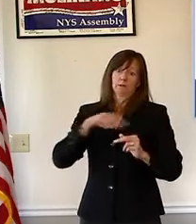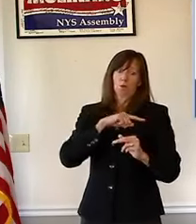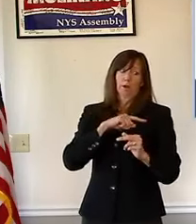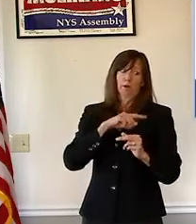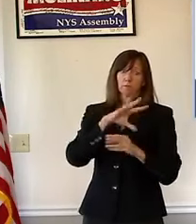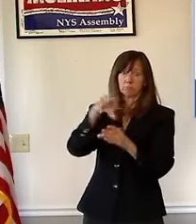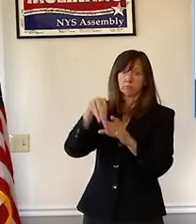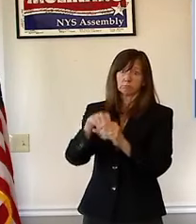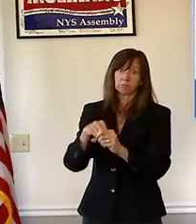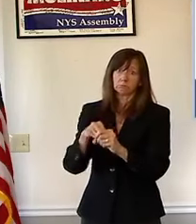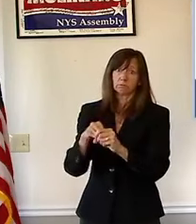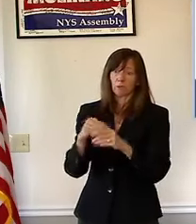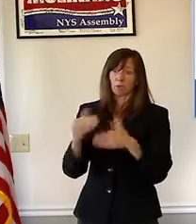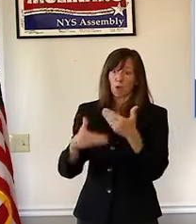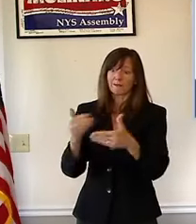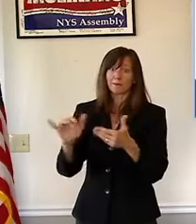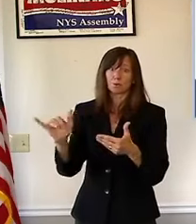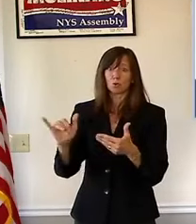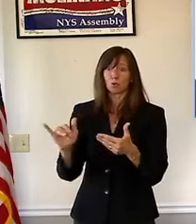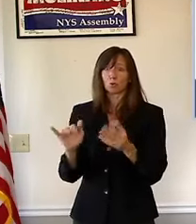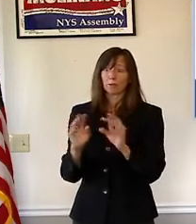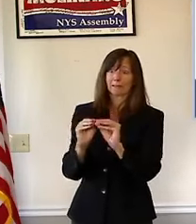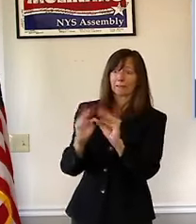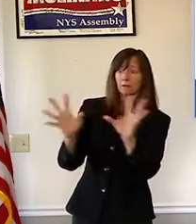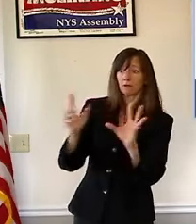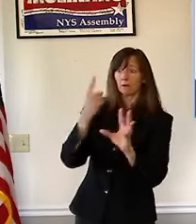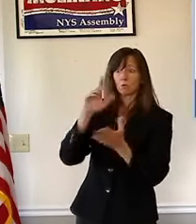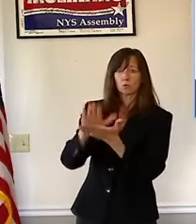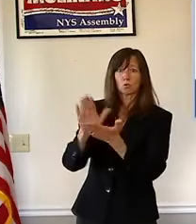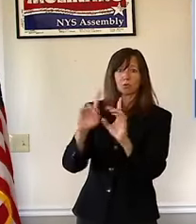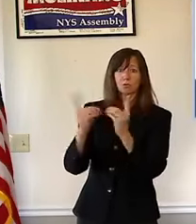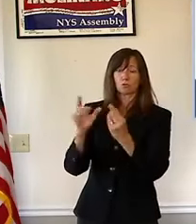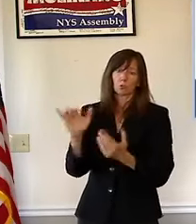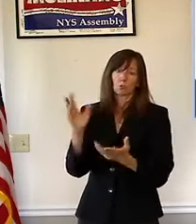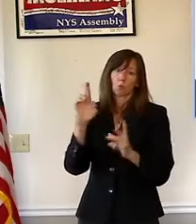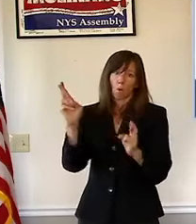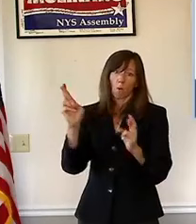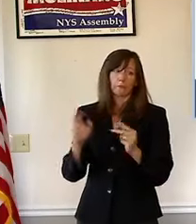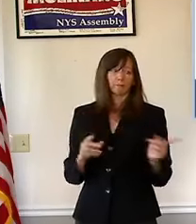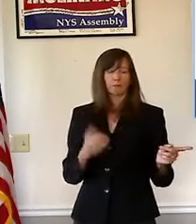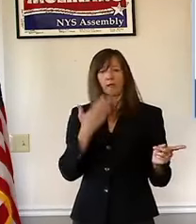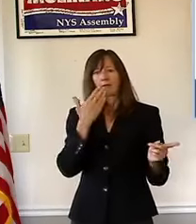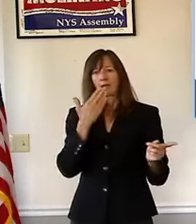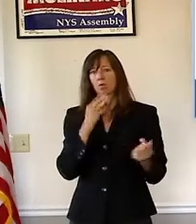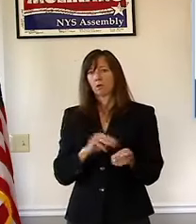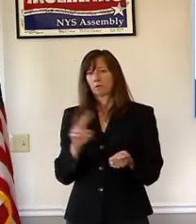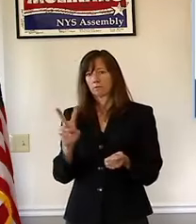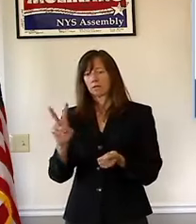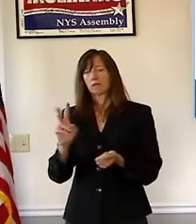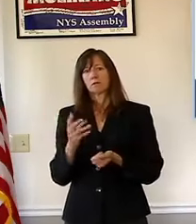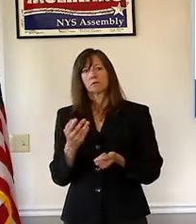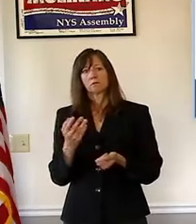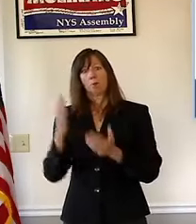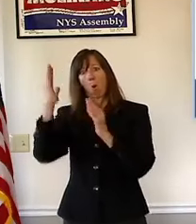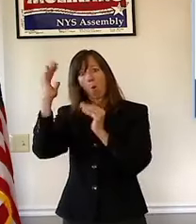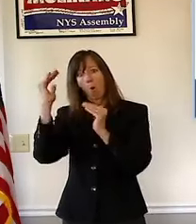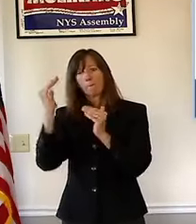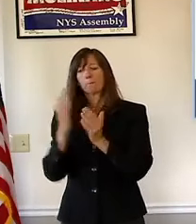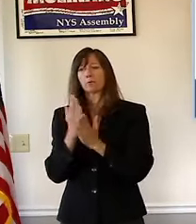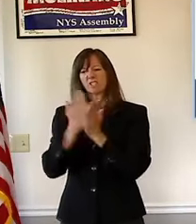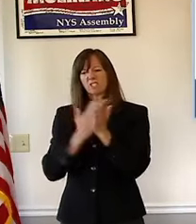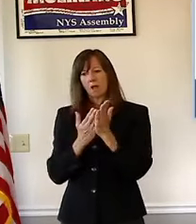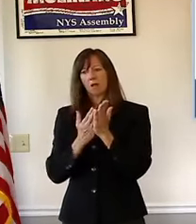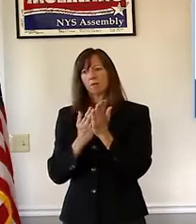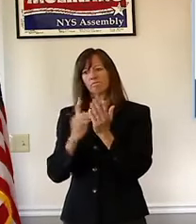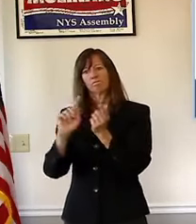in clearing the way. Thanks for that. And that is our hope and expectation. I would expect, or we would expect, some modifications, but